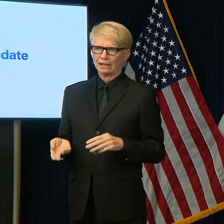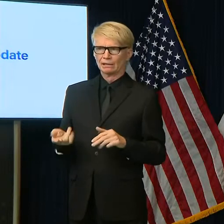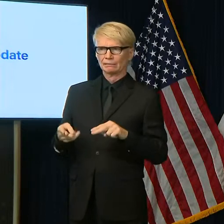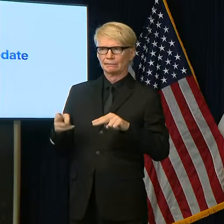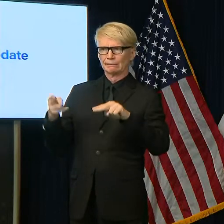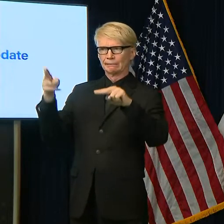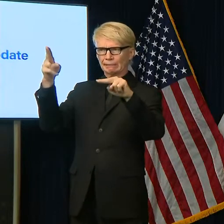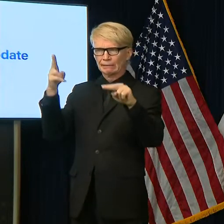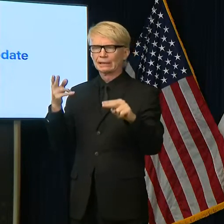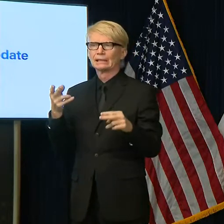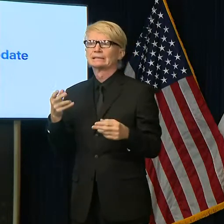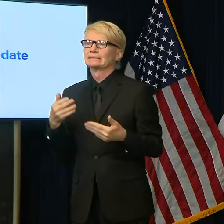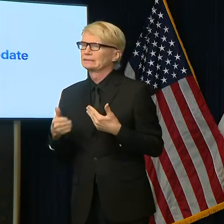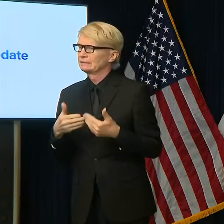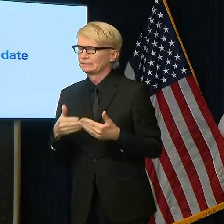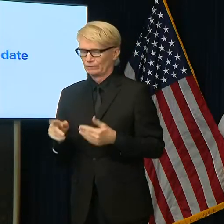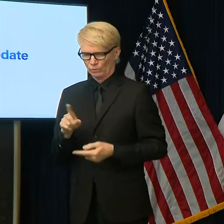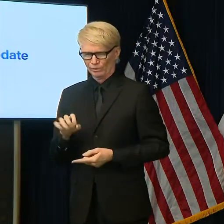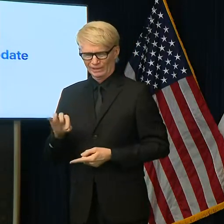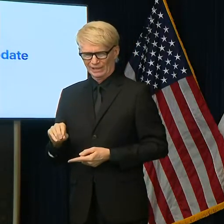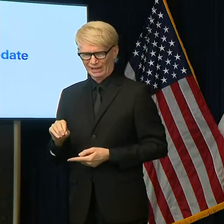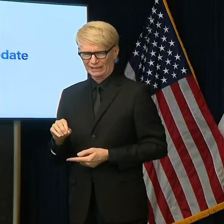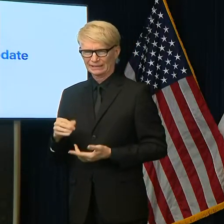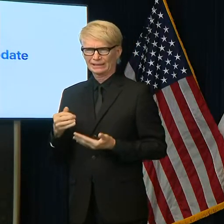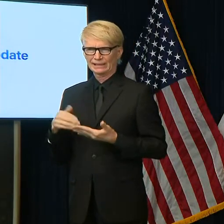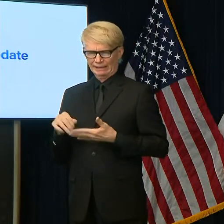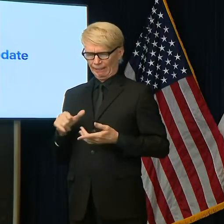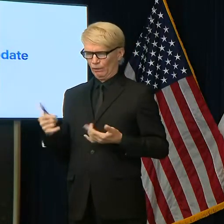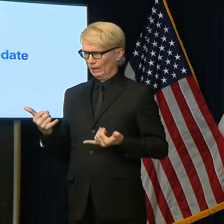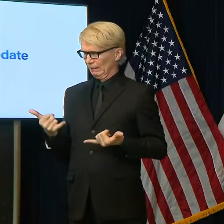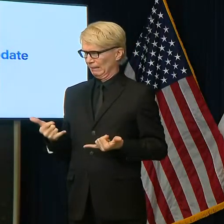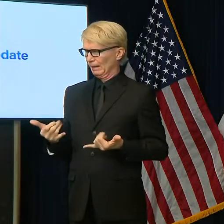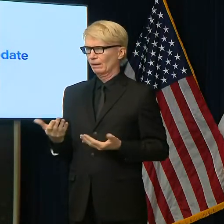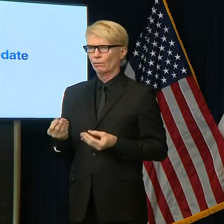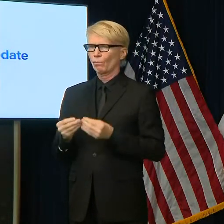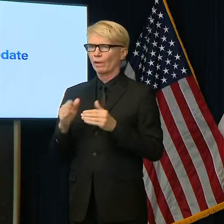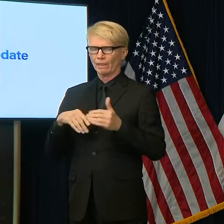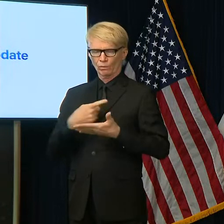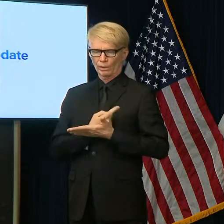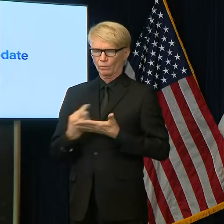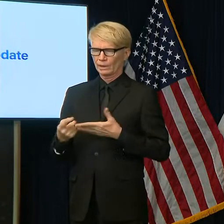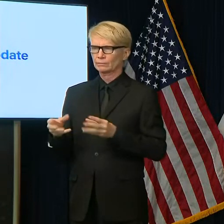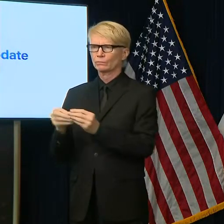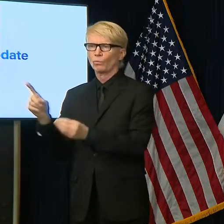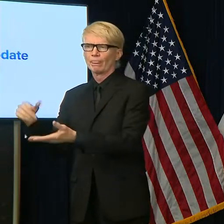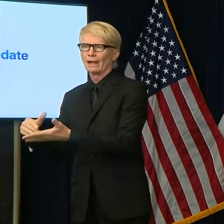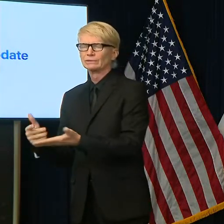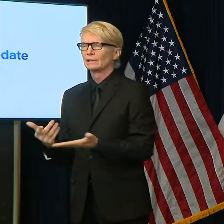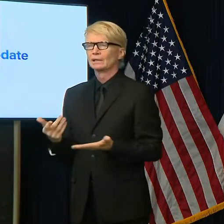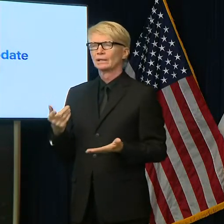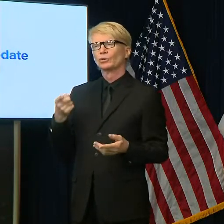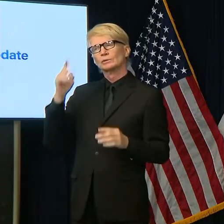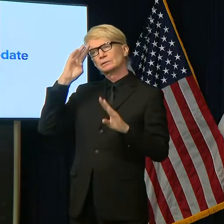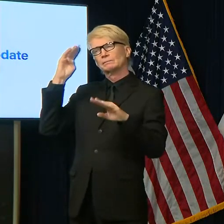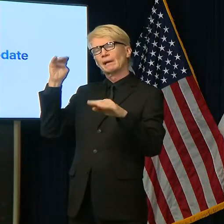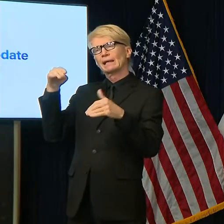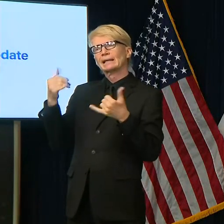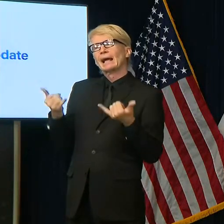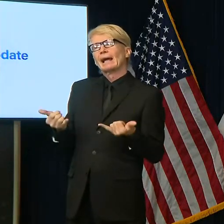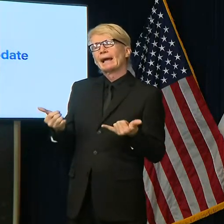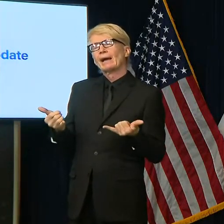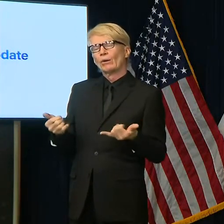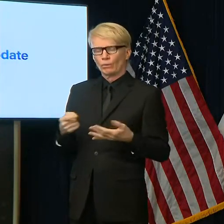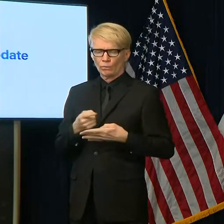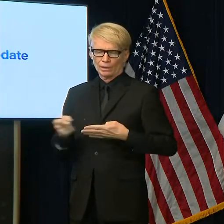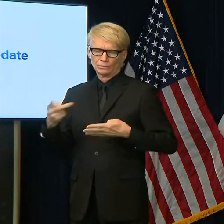today, 190 in Illinois at the end of the week of more than 1,000. What should Illinoisans be prepared for in the coming weeks, in the